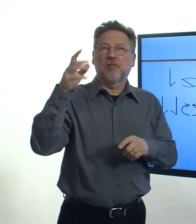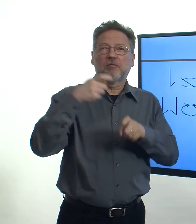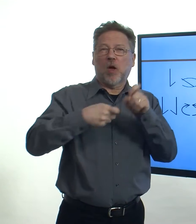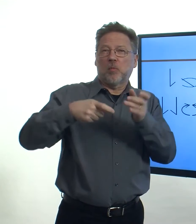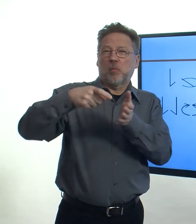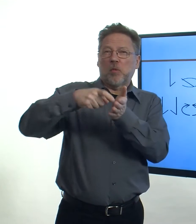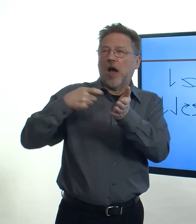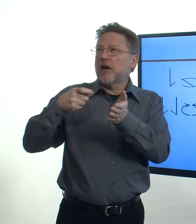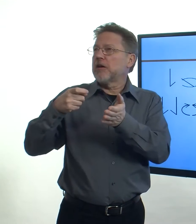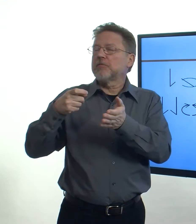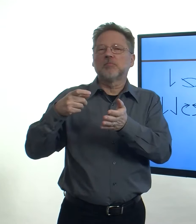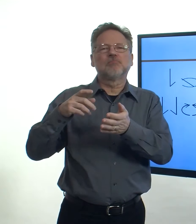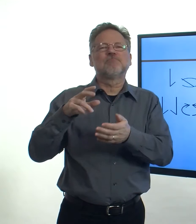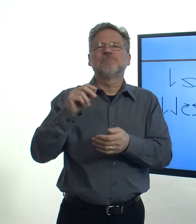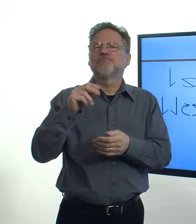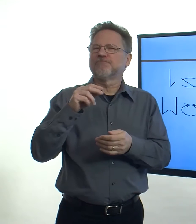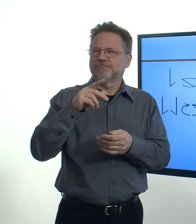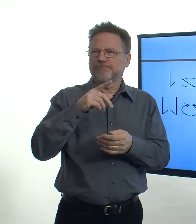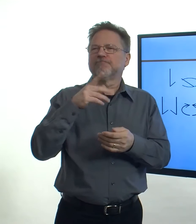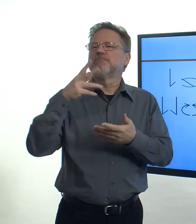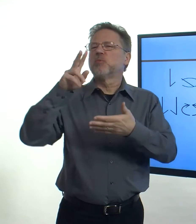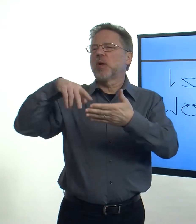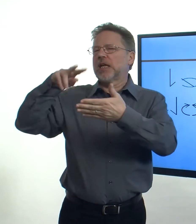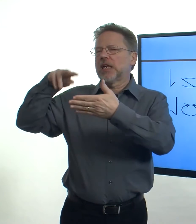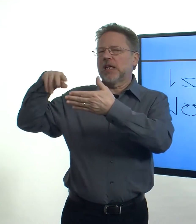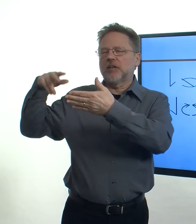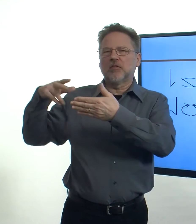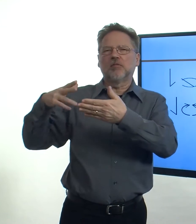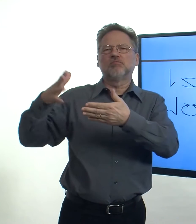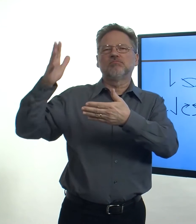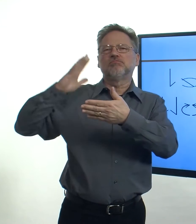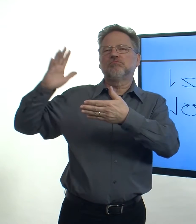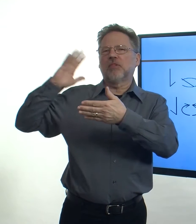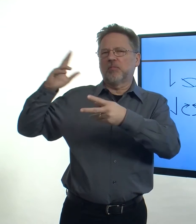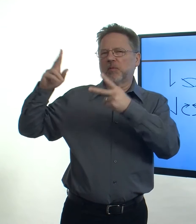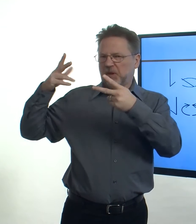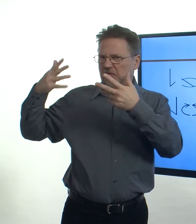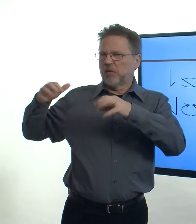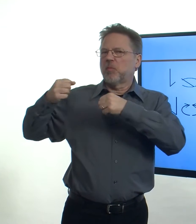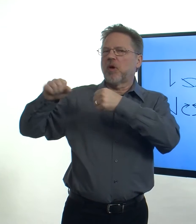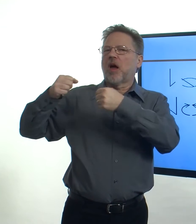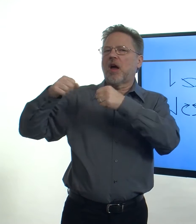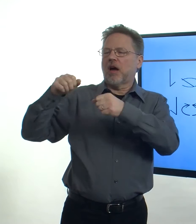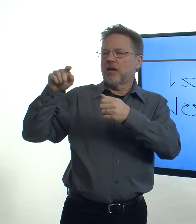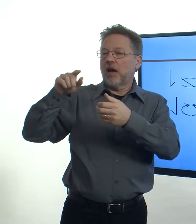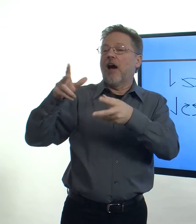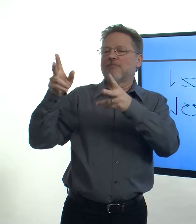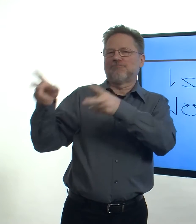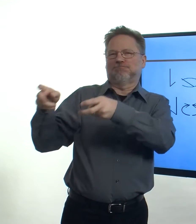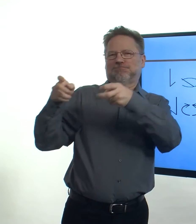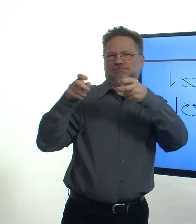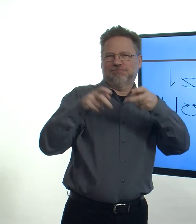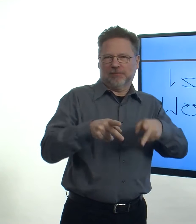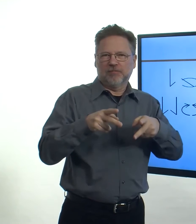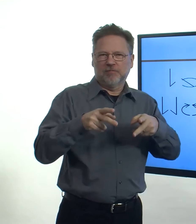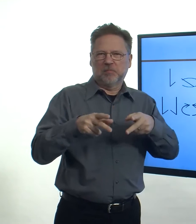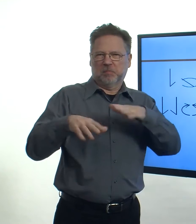that system from scratch. He read that others had tried to create notation systems, so he borrowed the